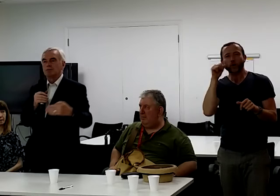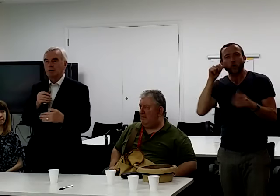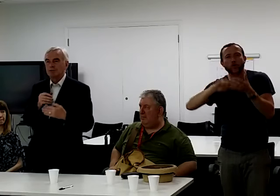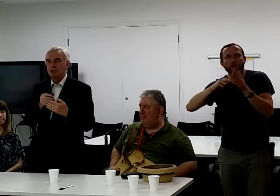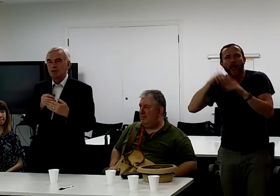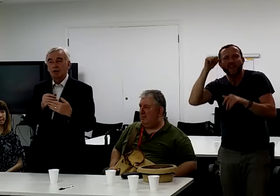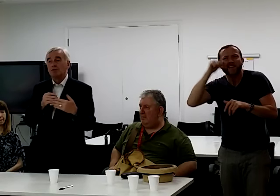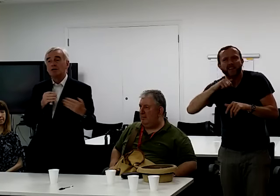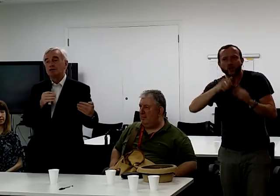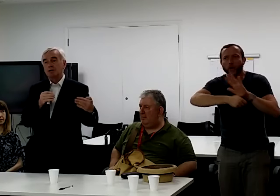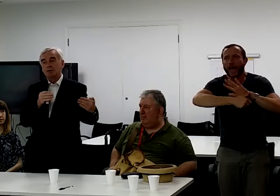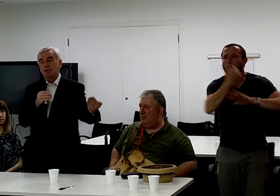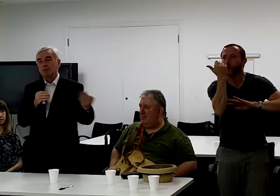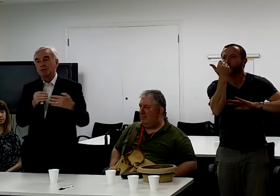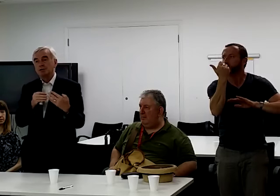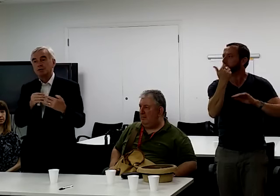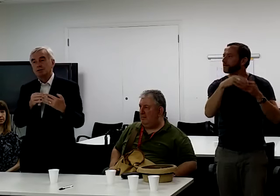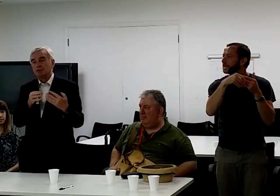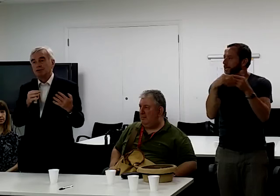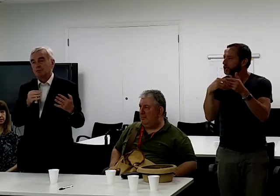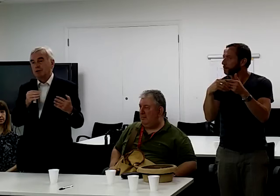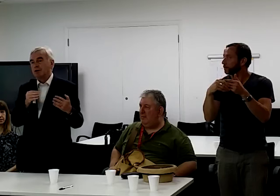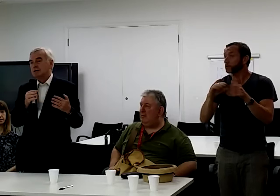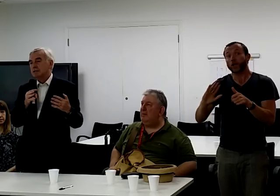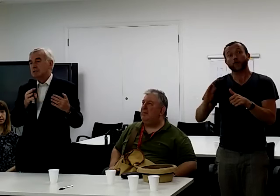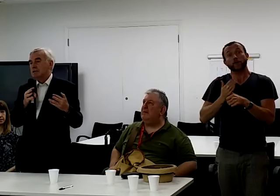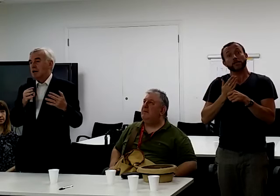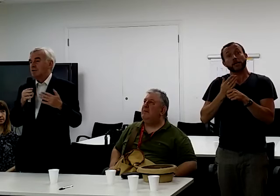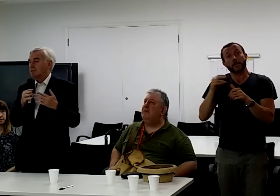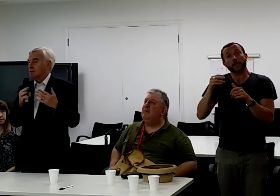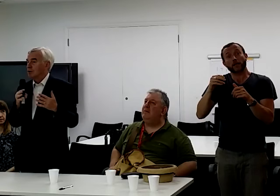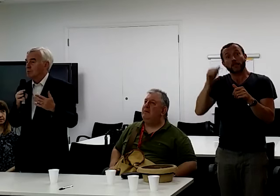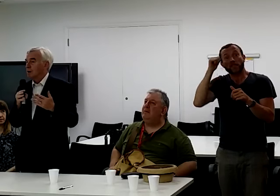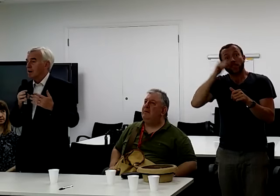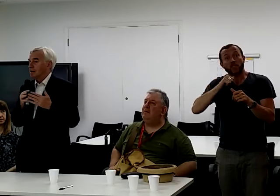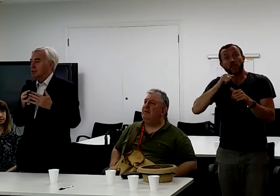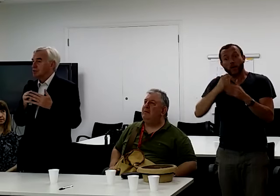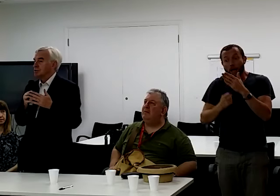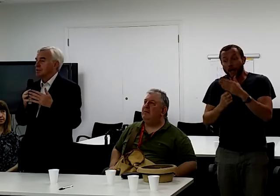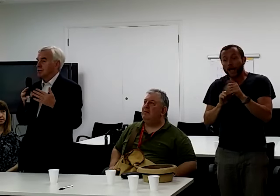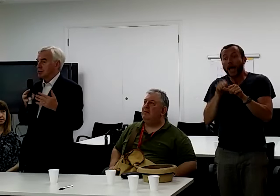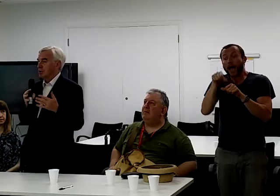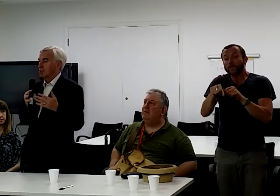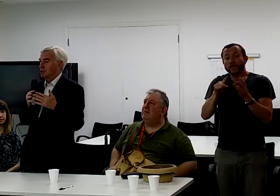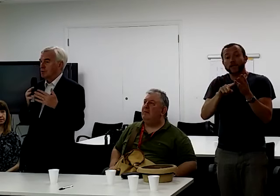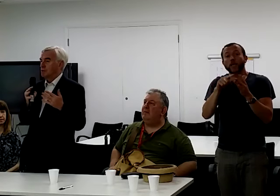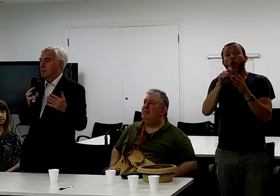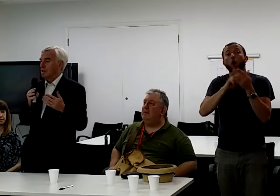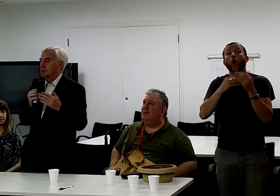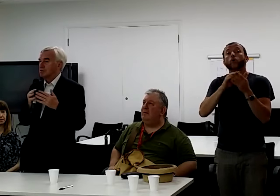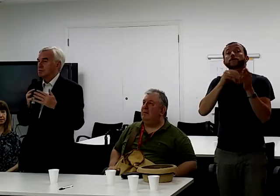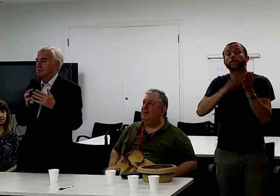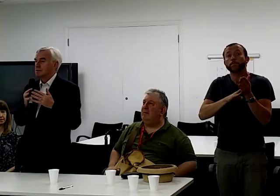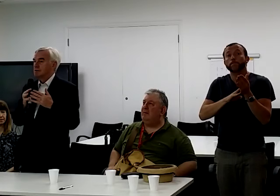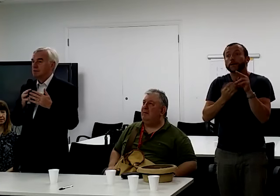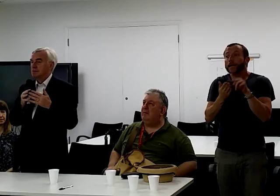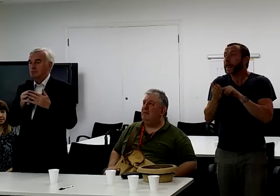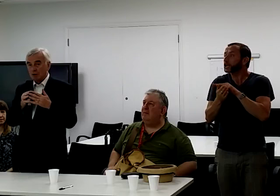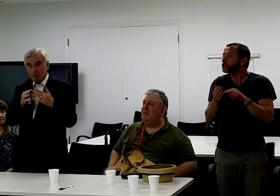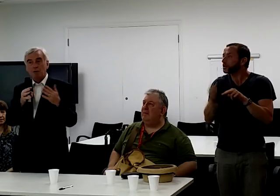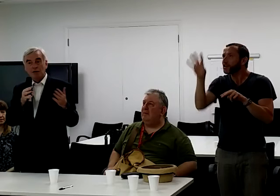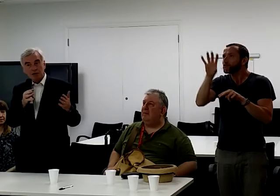going on, we knew the plot was going on. Originally what they were going to do is launch the plot after the Oldham by-election, because they said Jeremy couldn't win